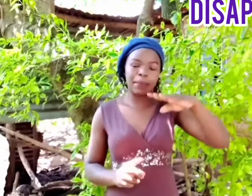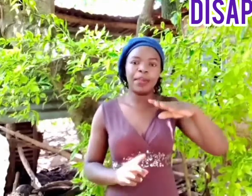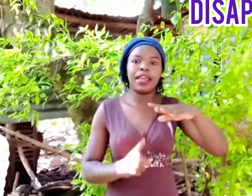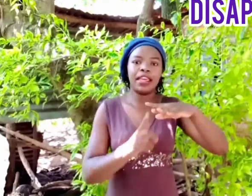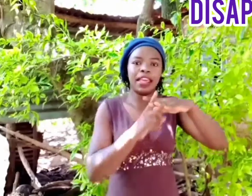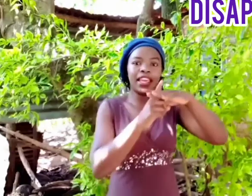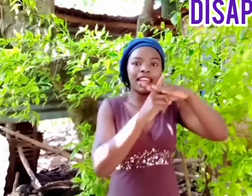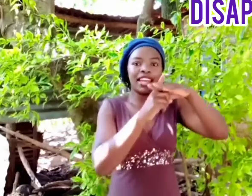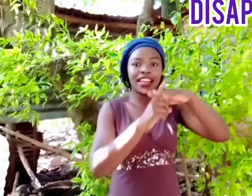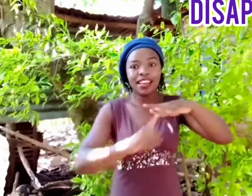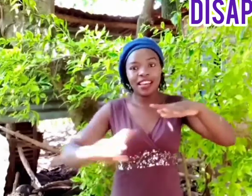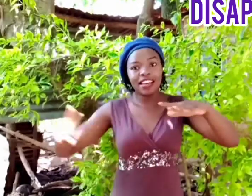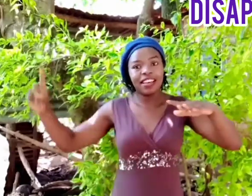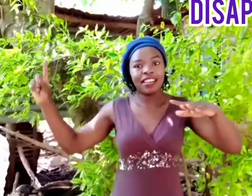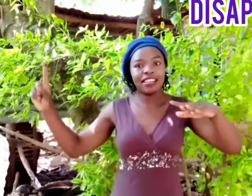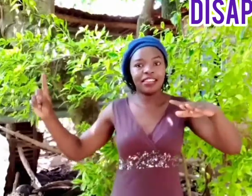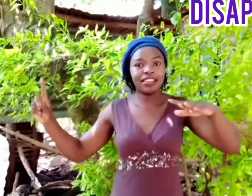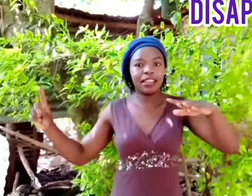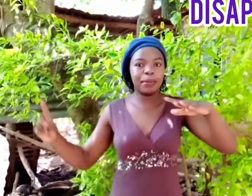disappear, and disappear.